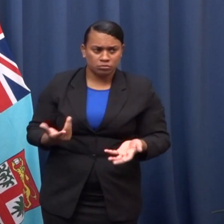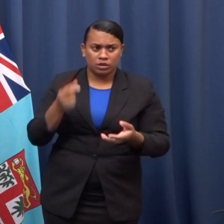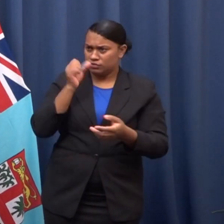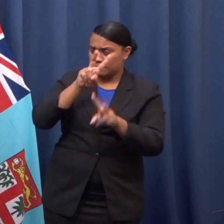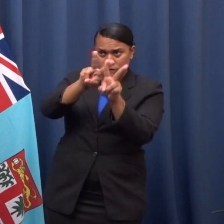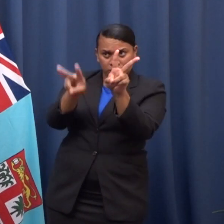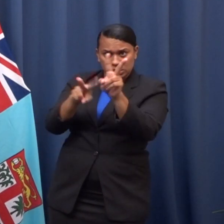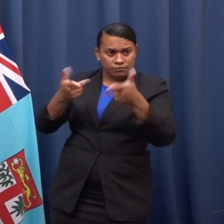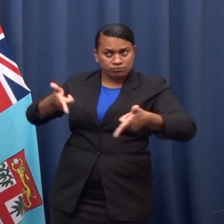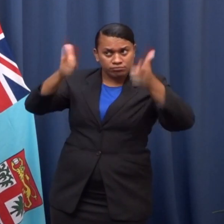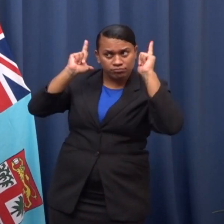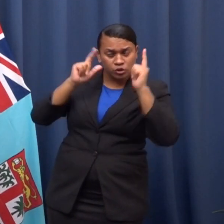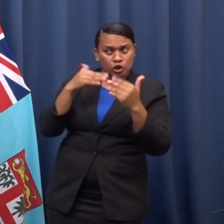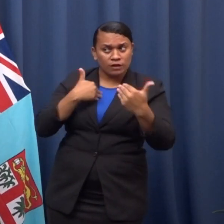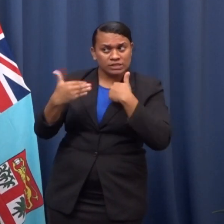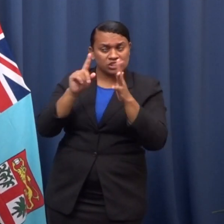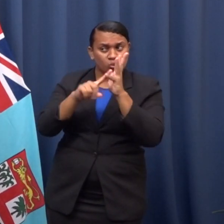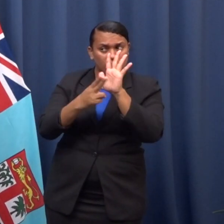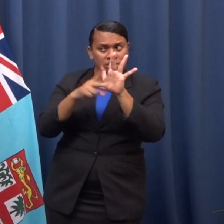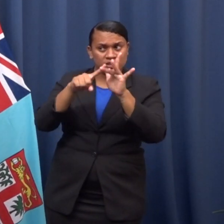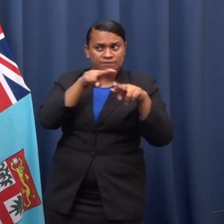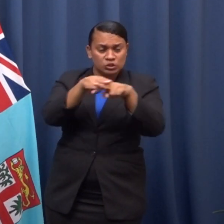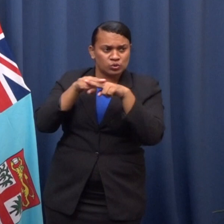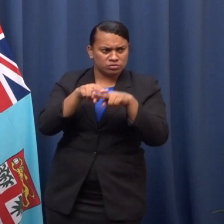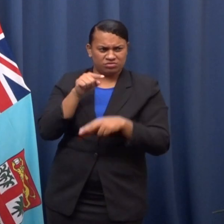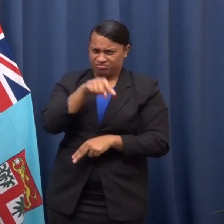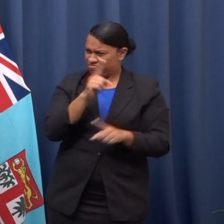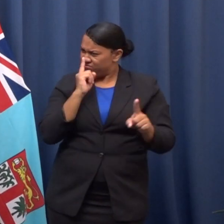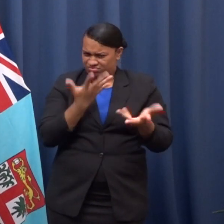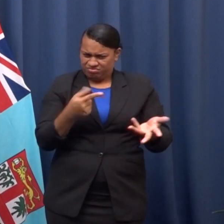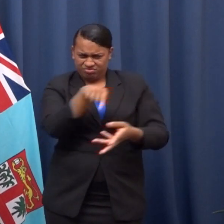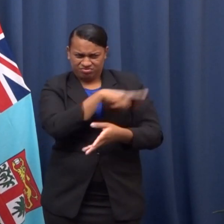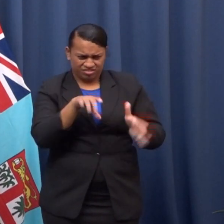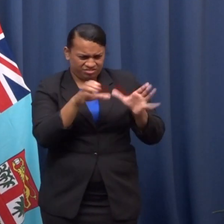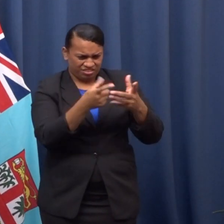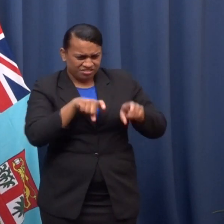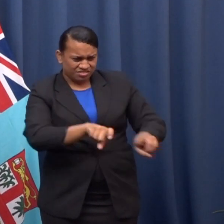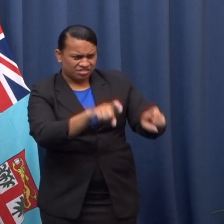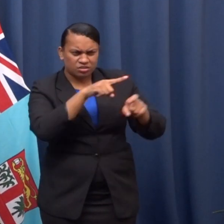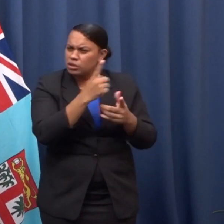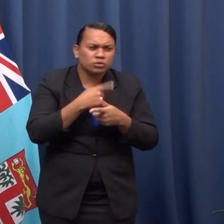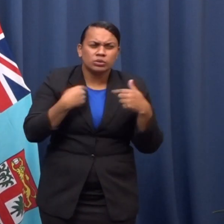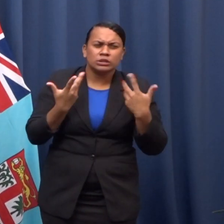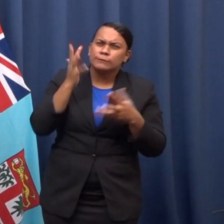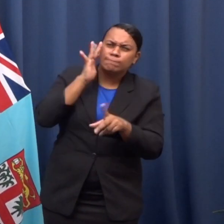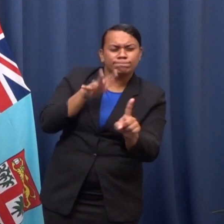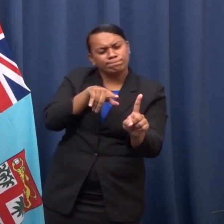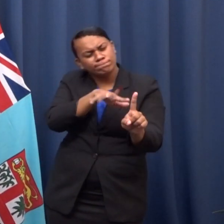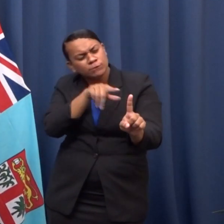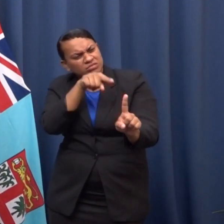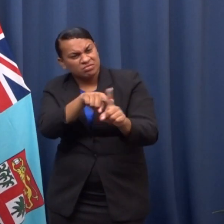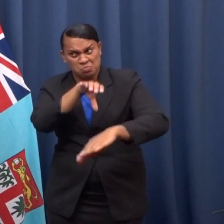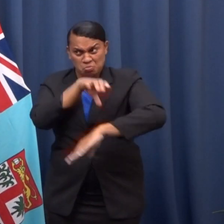You said that some people fixed this up. Was this sort of a situation where you're looking at police near